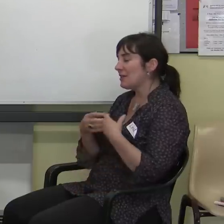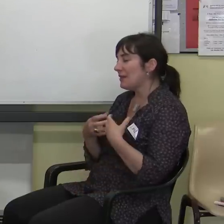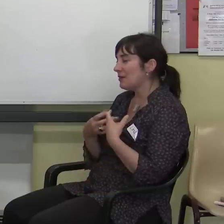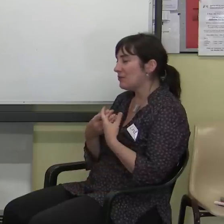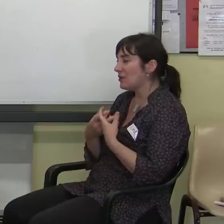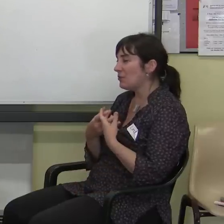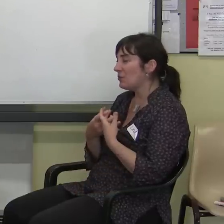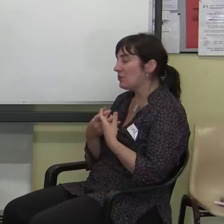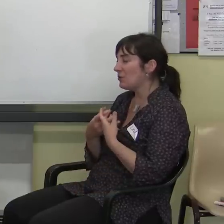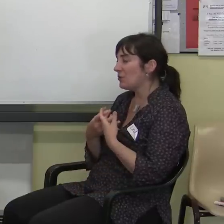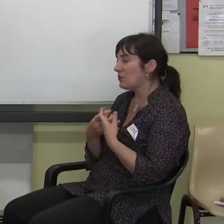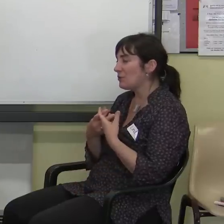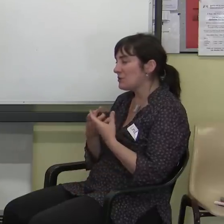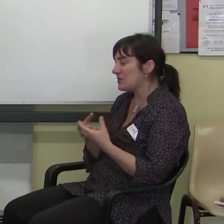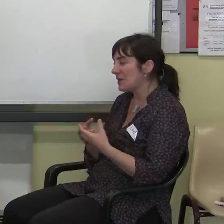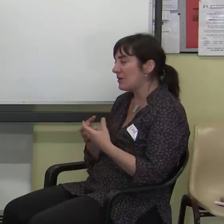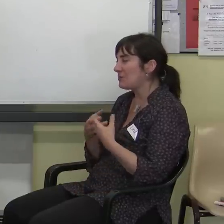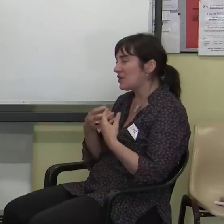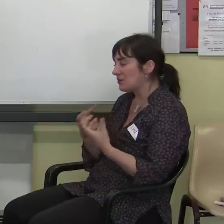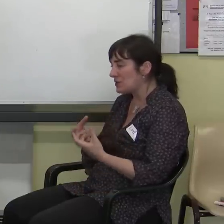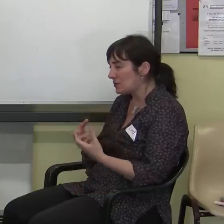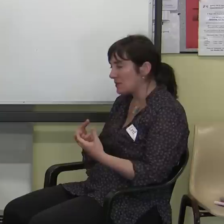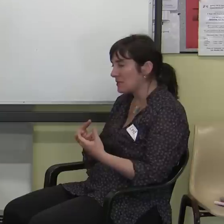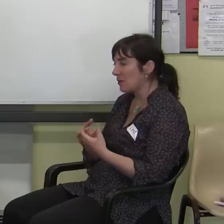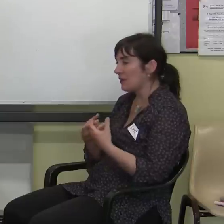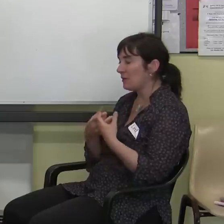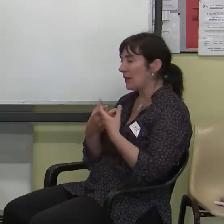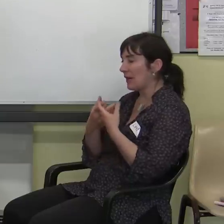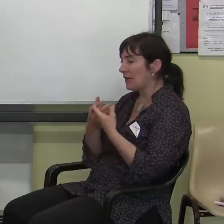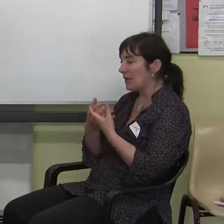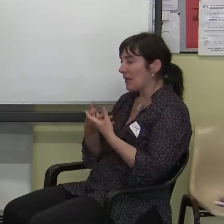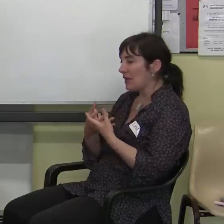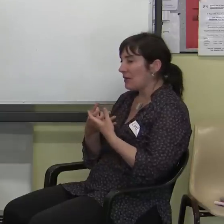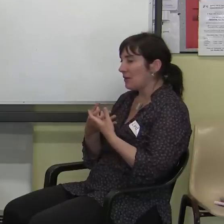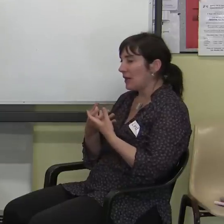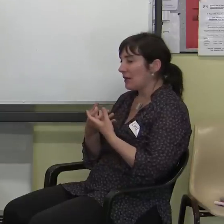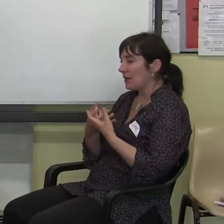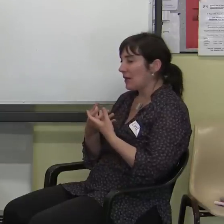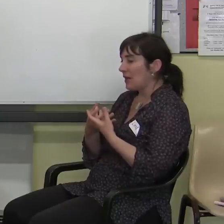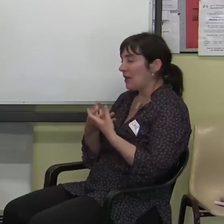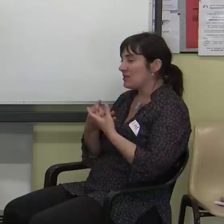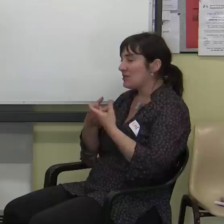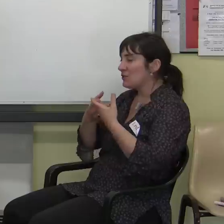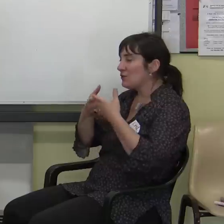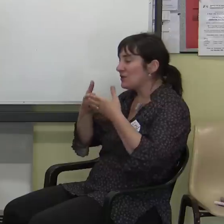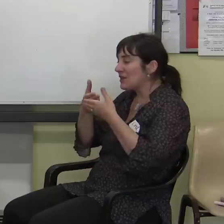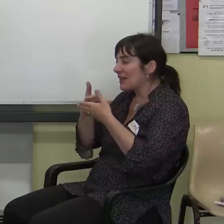that thing of, you know, Christmas is coming up. January is going to be slow anyway. Like, it sort of feels like,